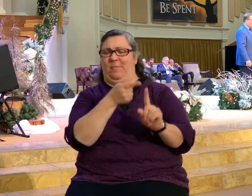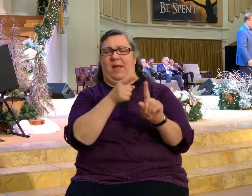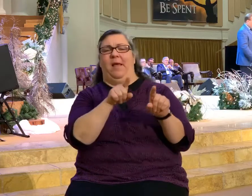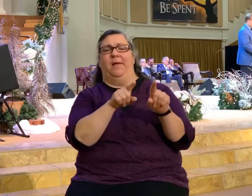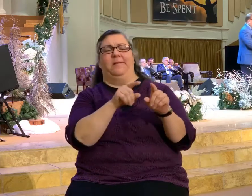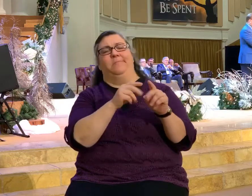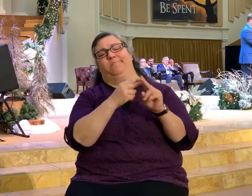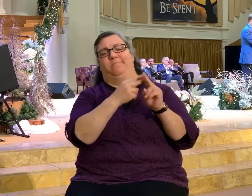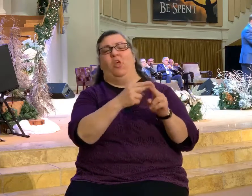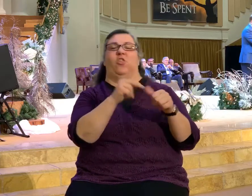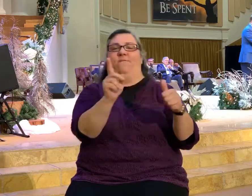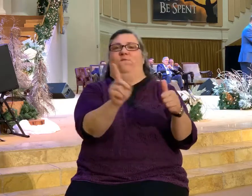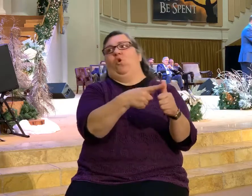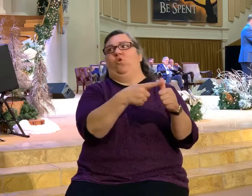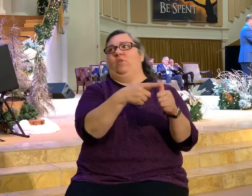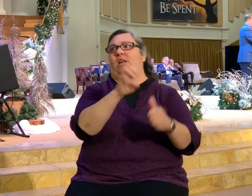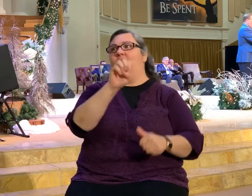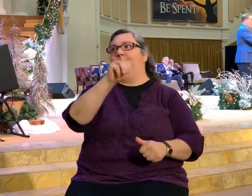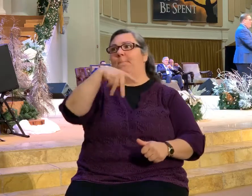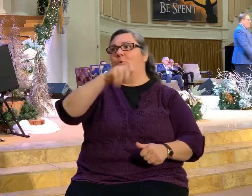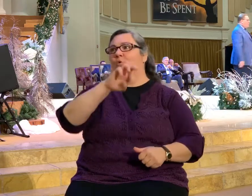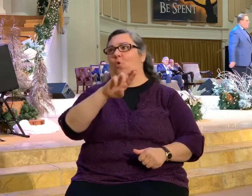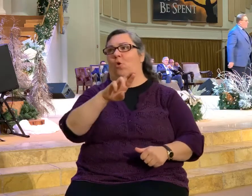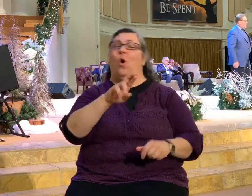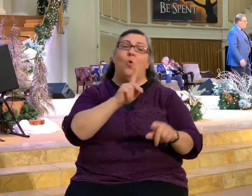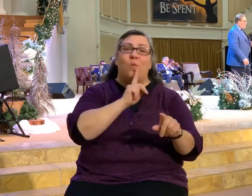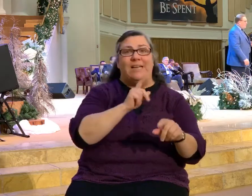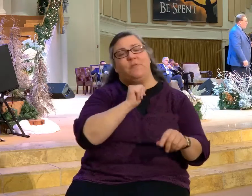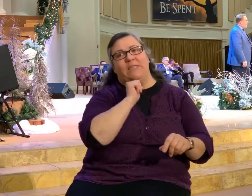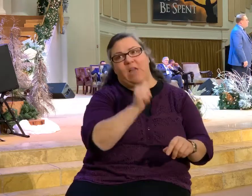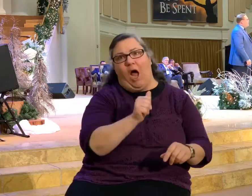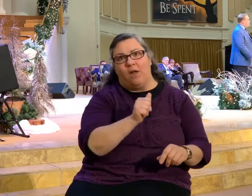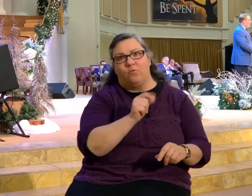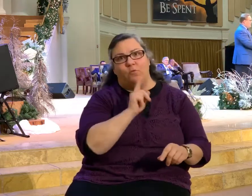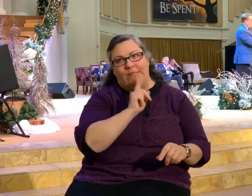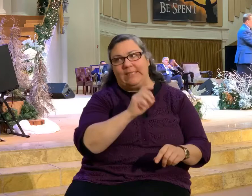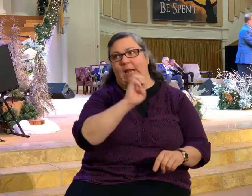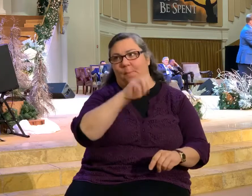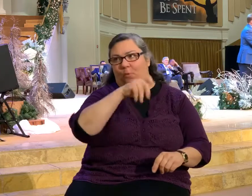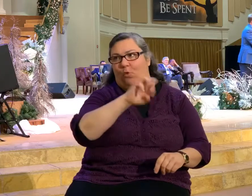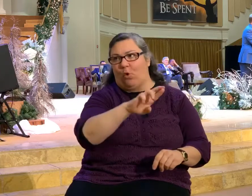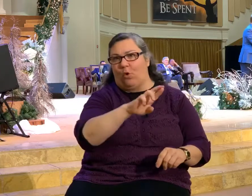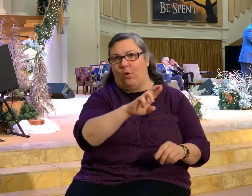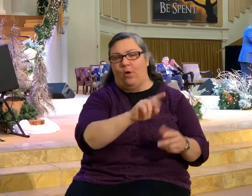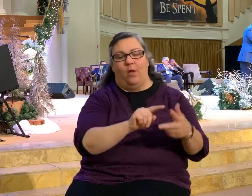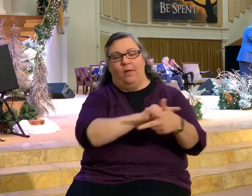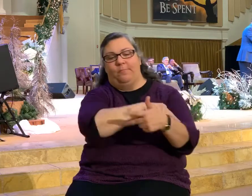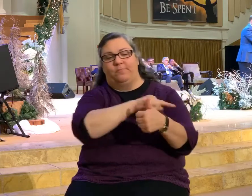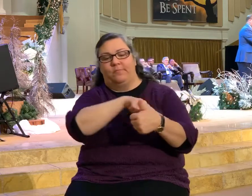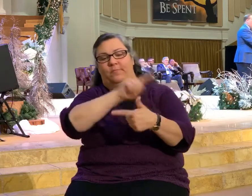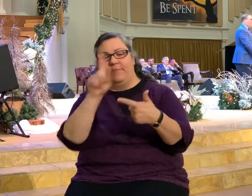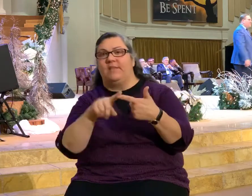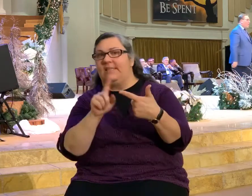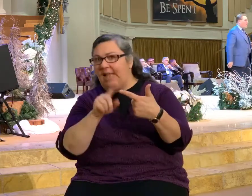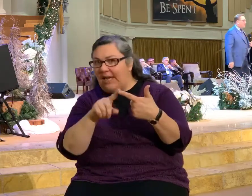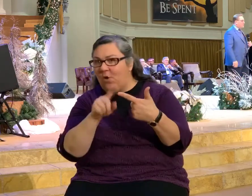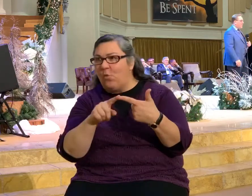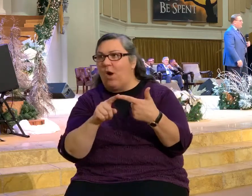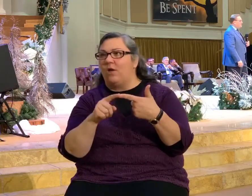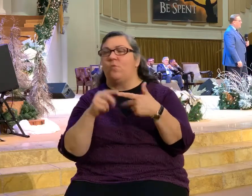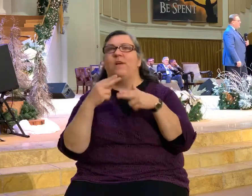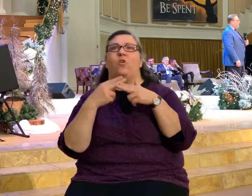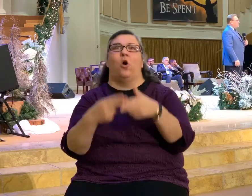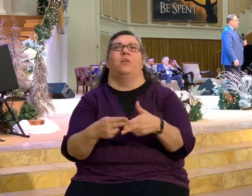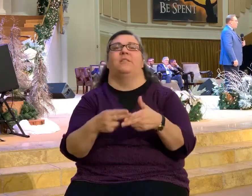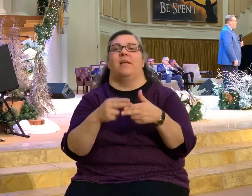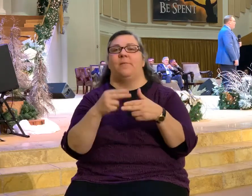was not in fact an emperor. The real emperor began with the second one that at this time of the year we often call his